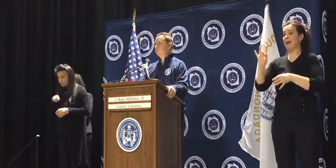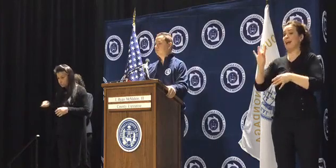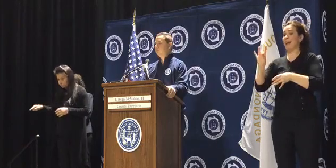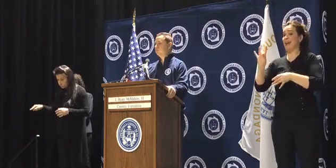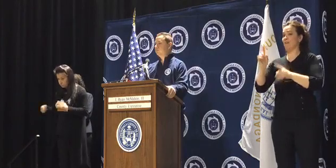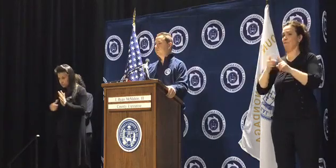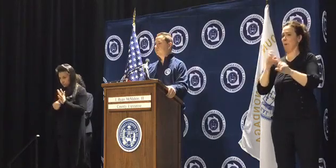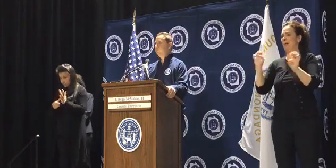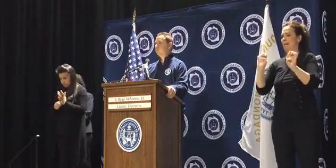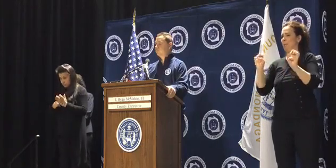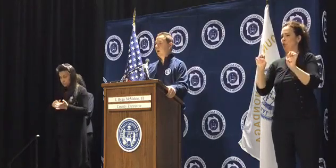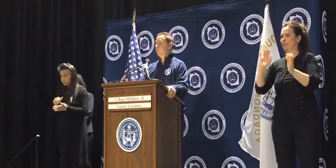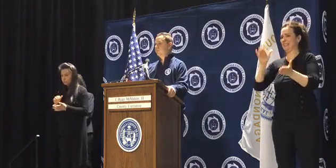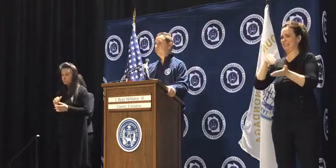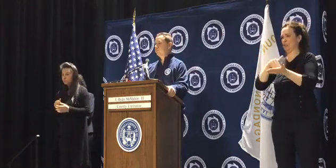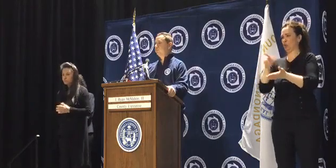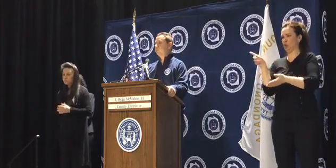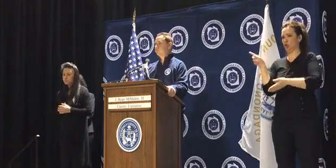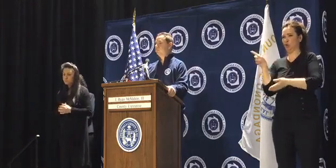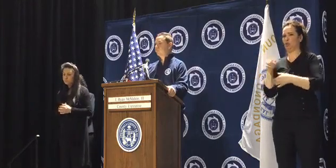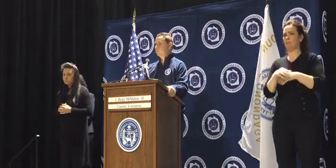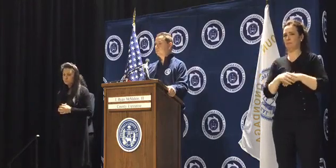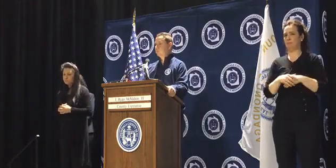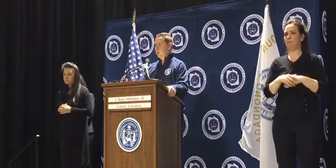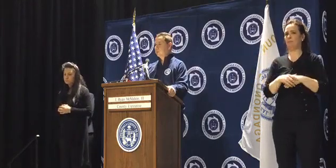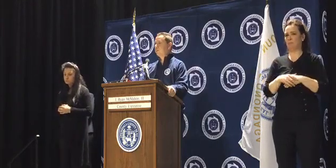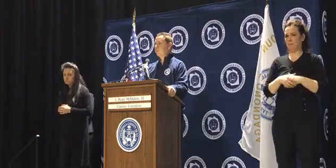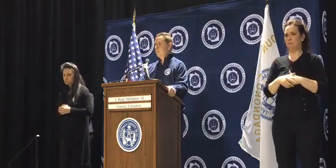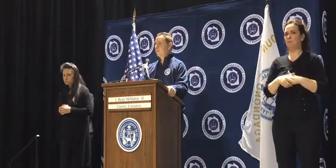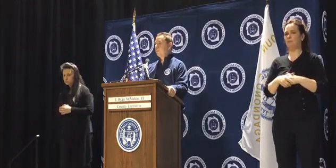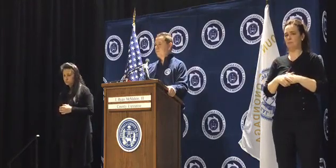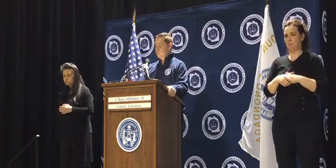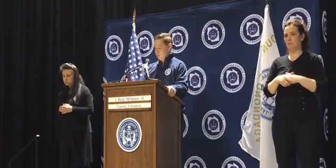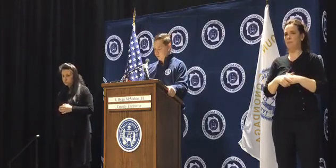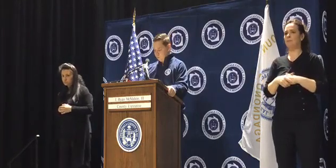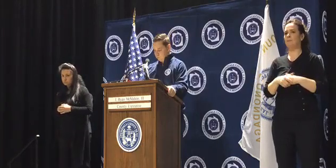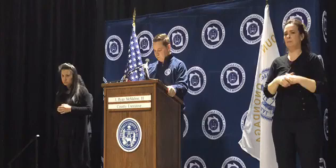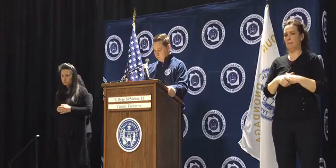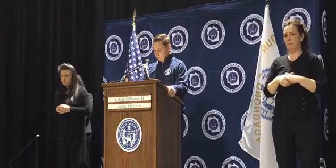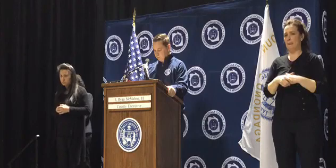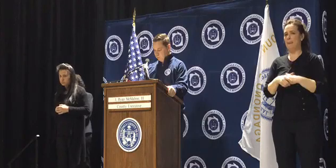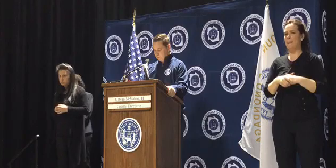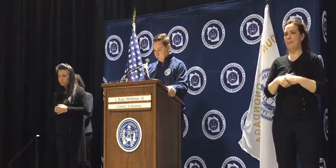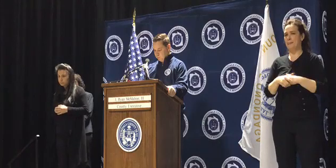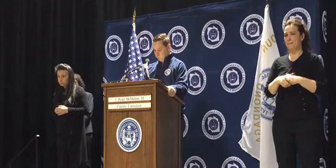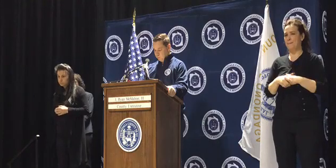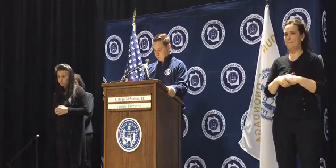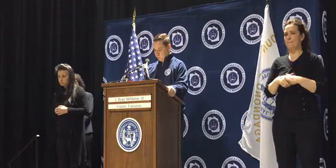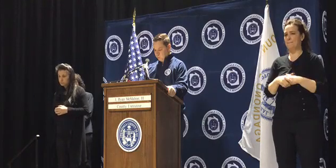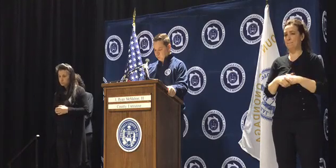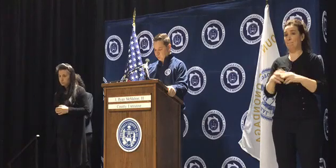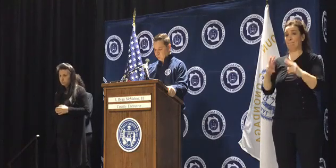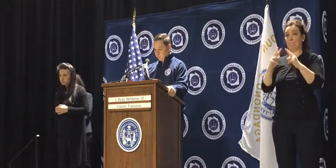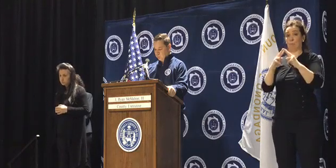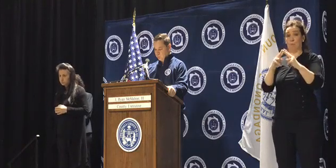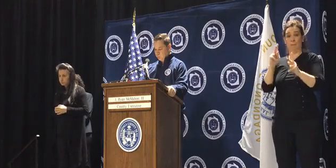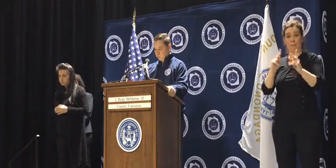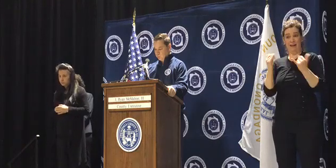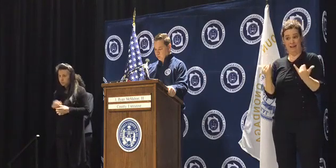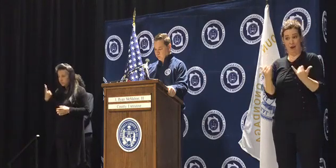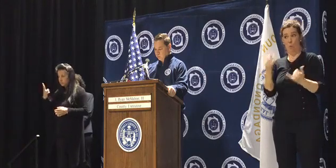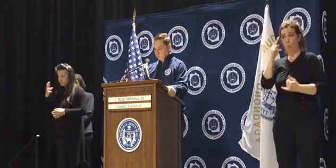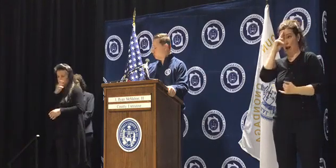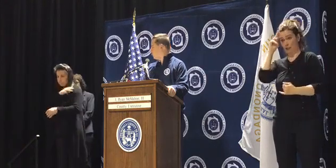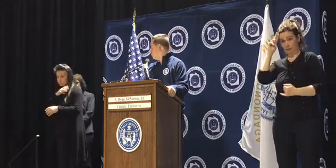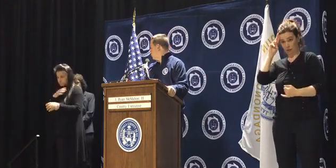yesterday there were none yet from the triage center. Right. Since the first cases coming out. Correct. The two people who are in the hospital, can you give us a